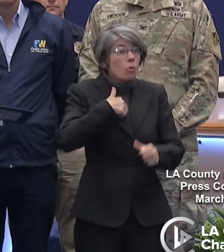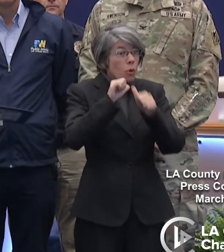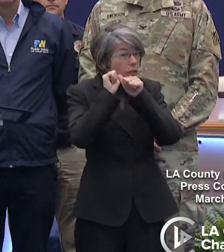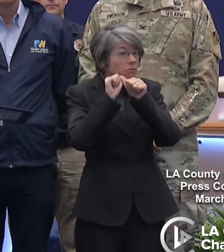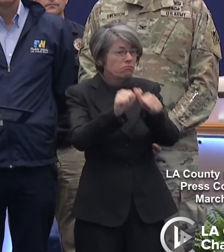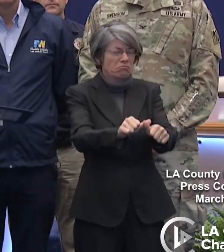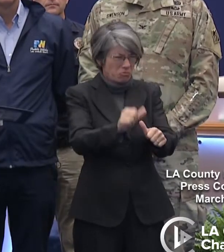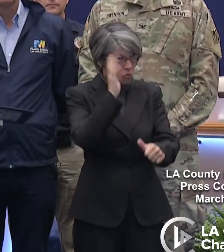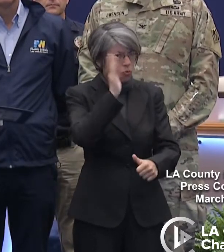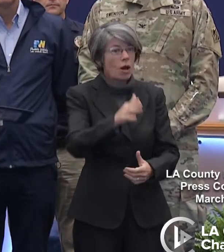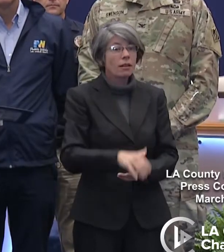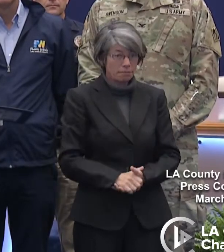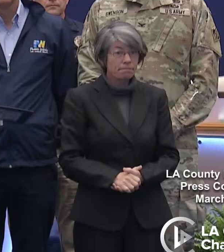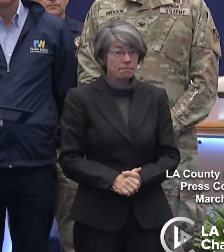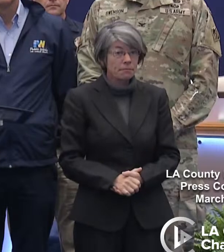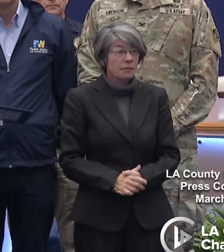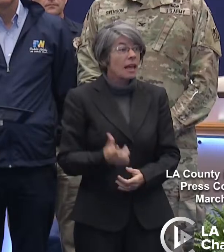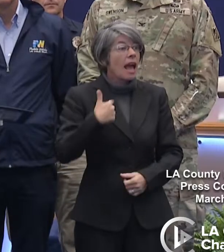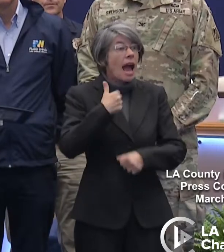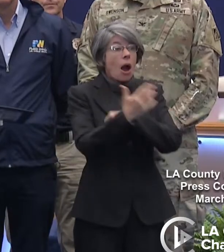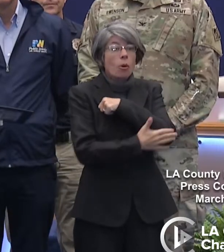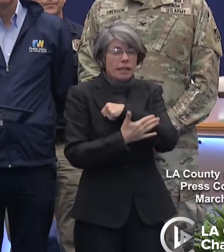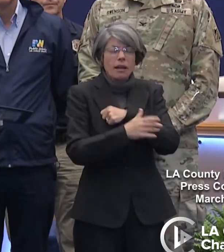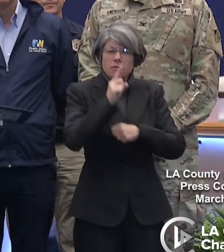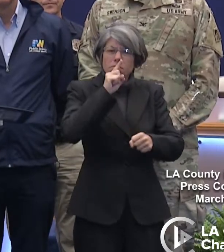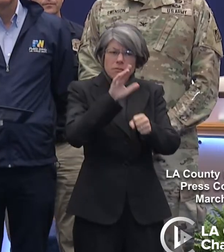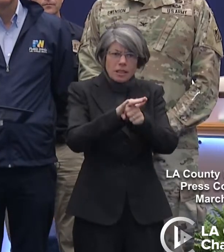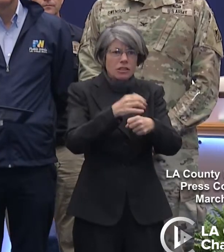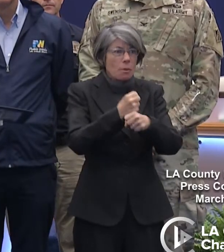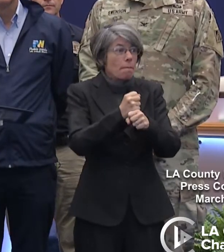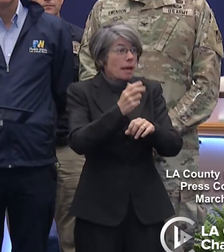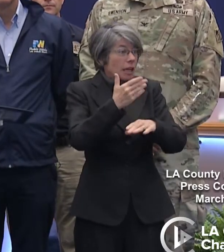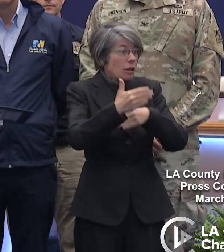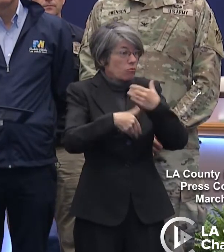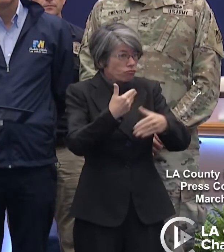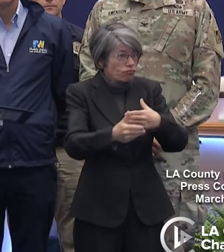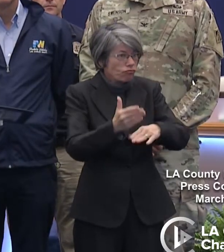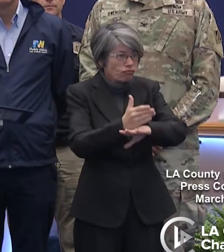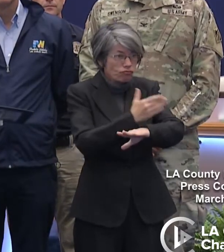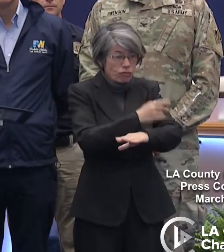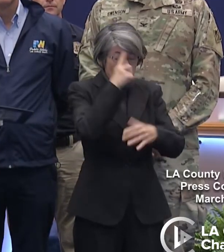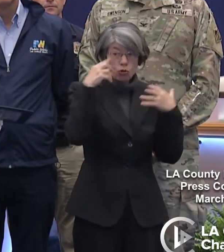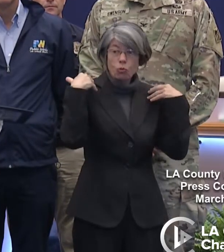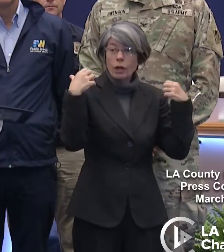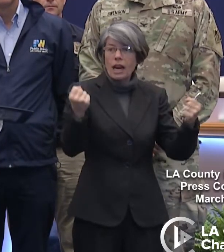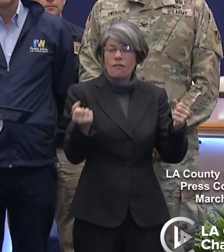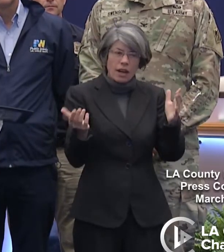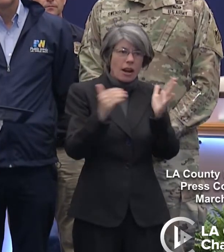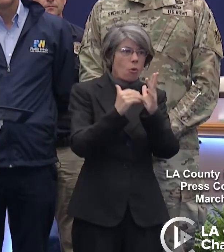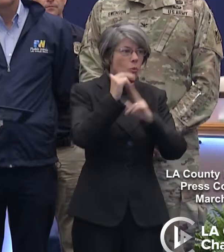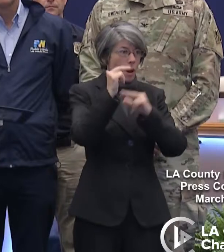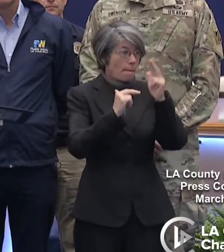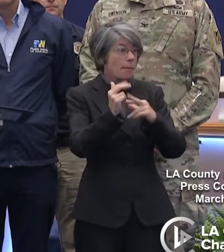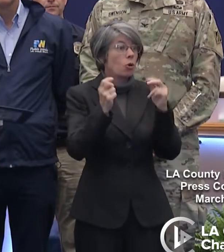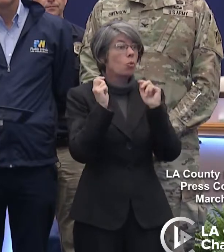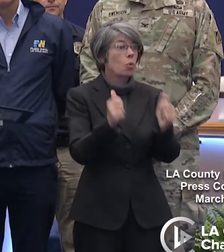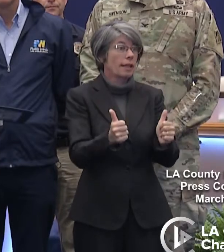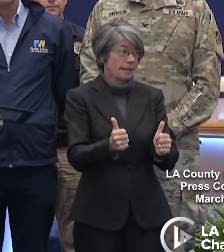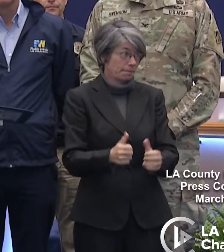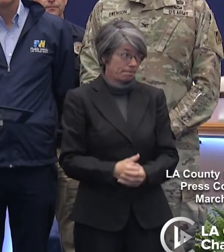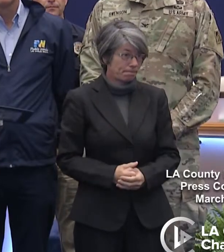up this momentum. Our county is committed to making progress for our residents to recover and rebuild